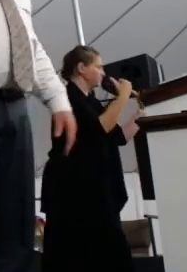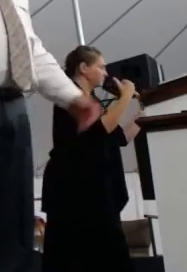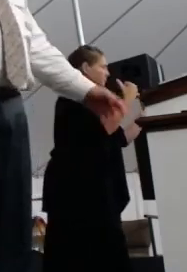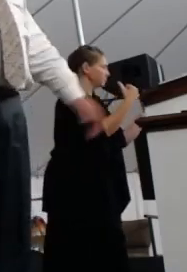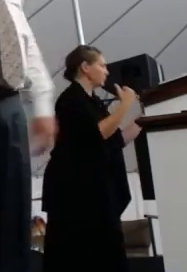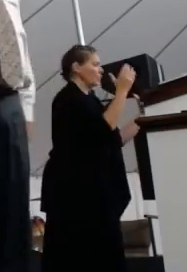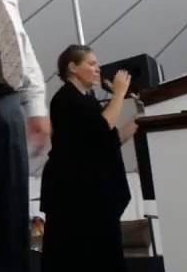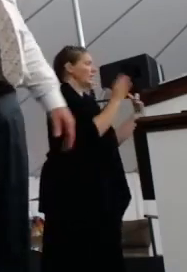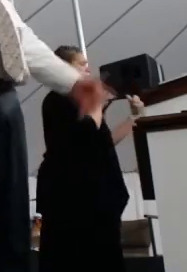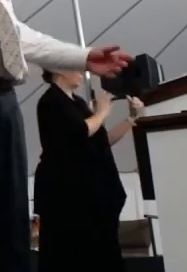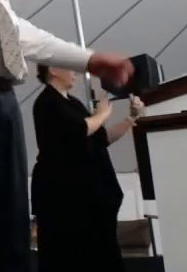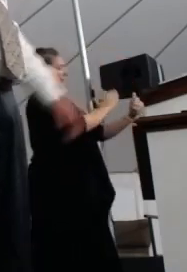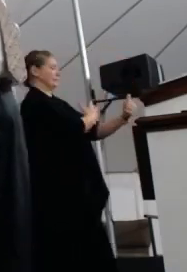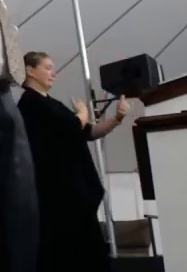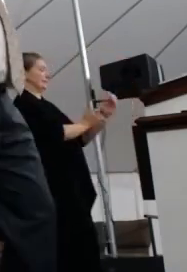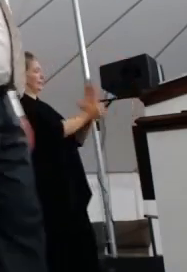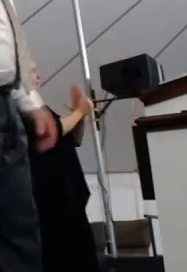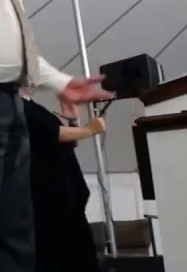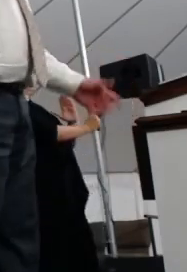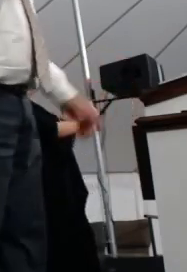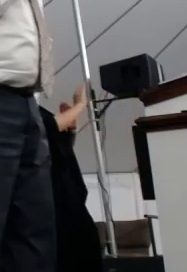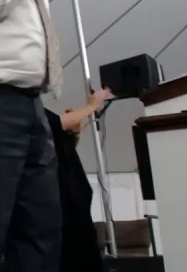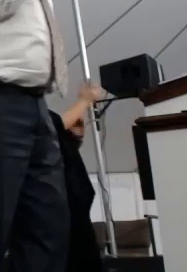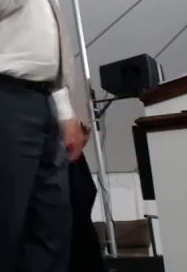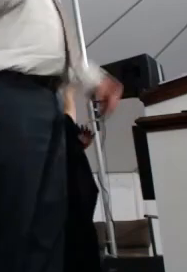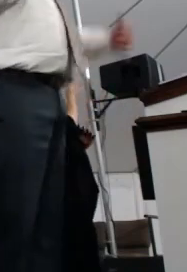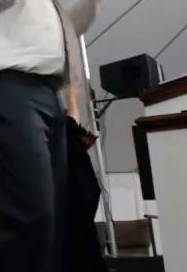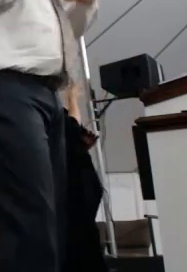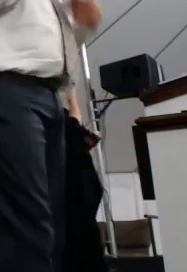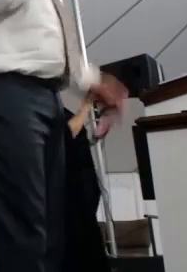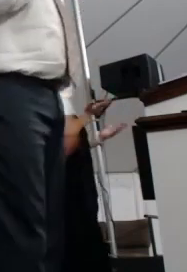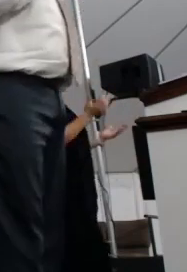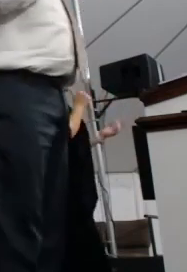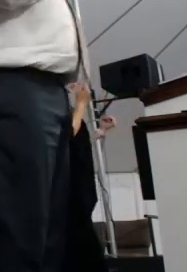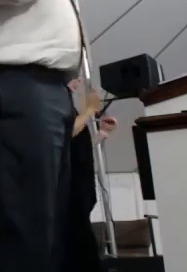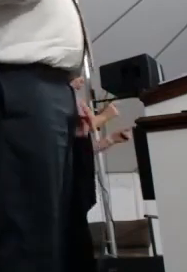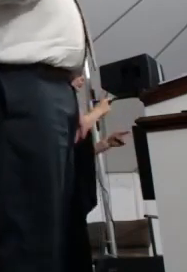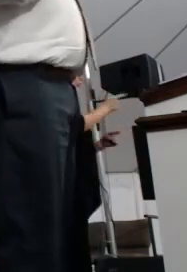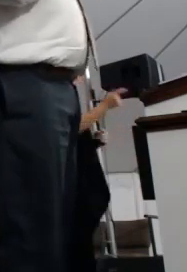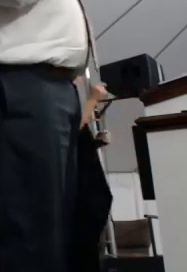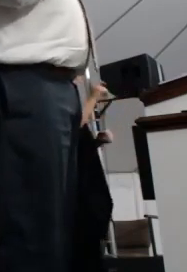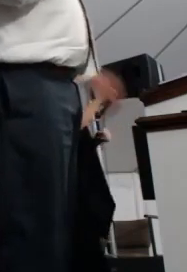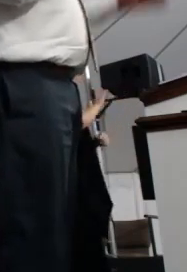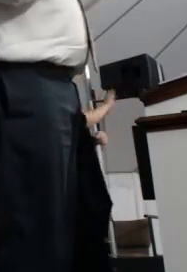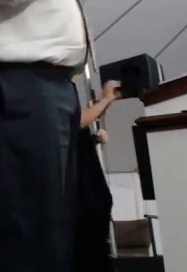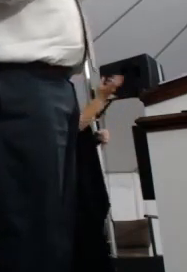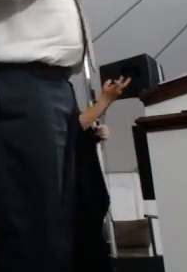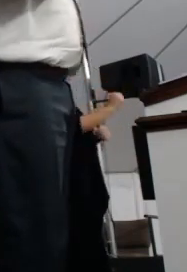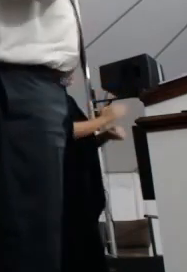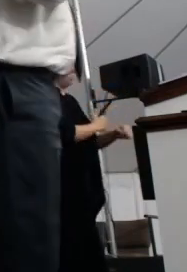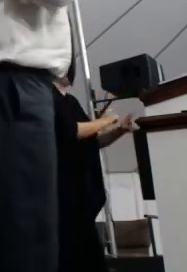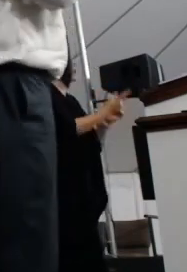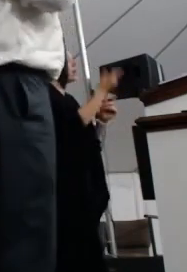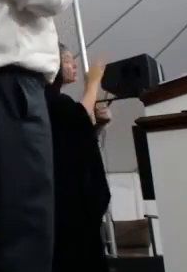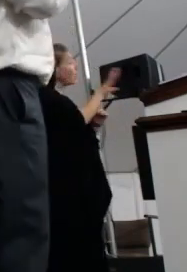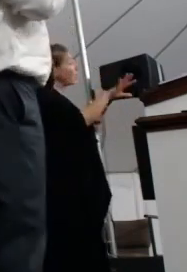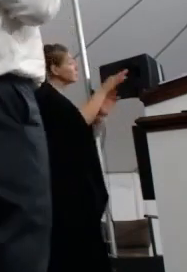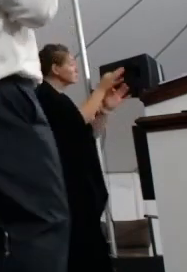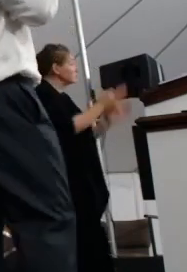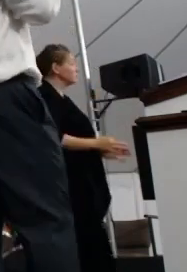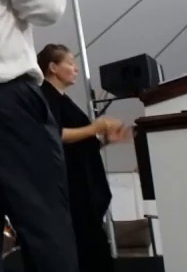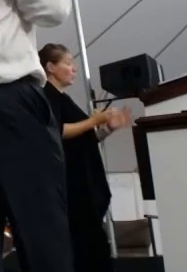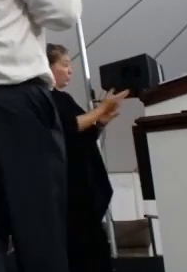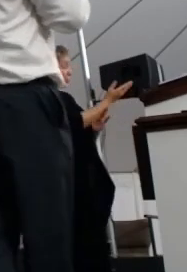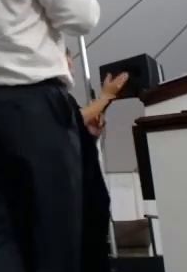We're never going to sing the best. We're never going to sing your favorite song. It just ain't going to work. You got to get your own song in your heart. But God chose by the foolishness of preaching.